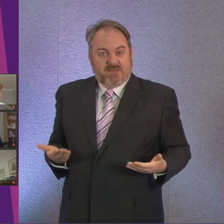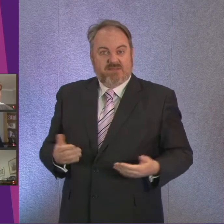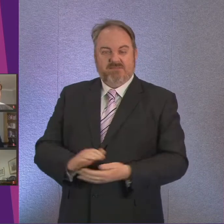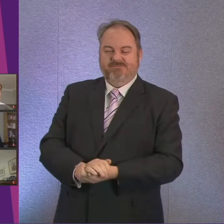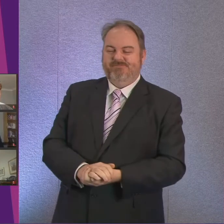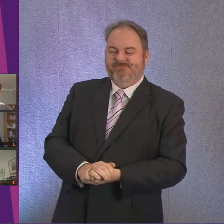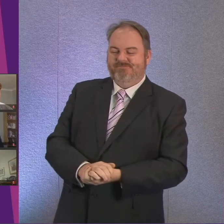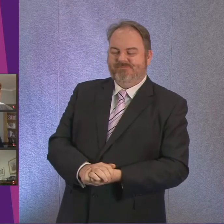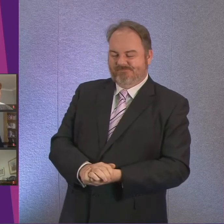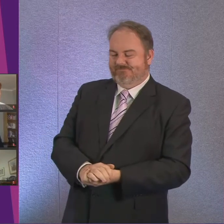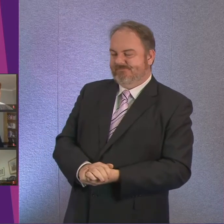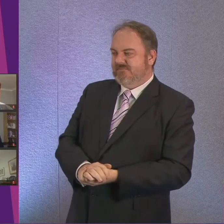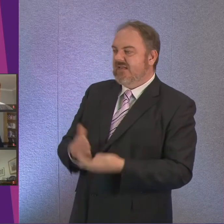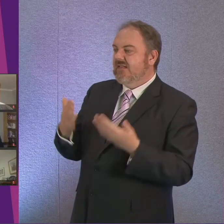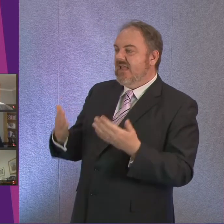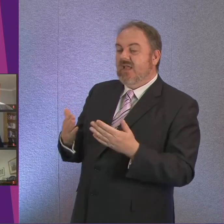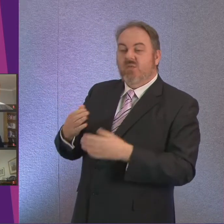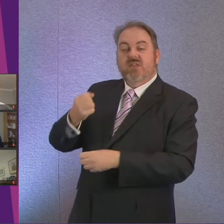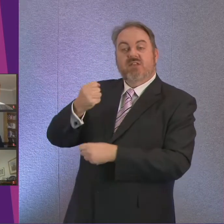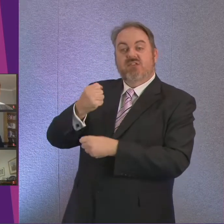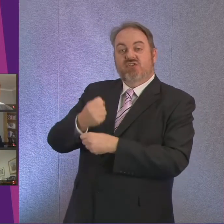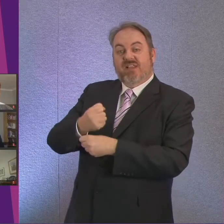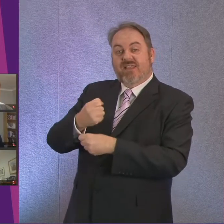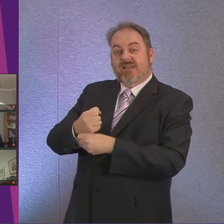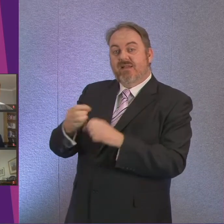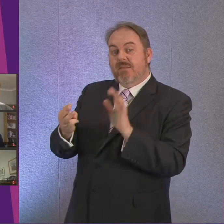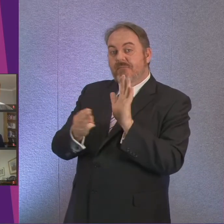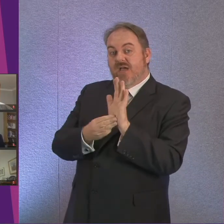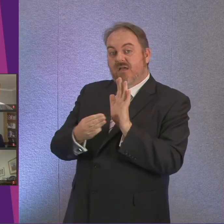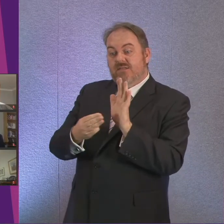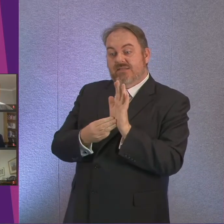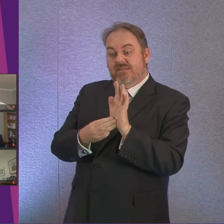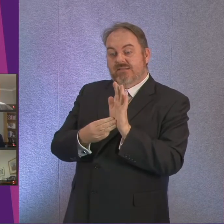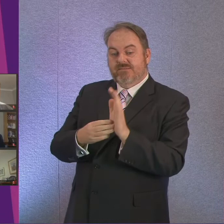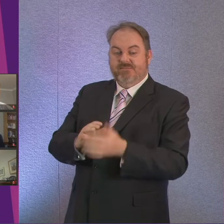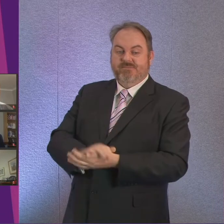Thank you. Gillian Martin to be followed by Jeremy Balfour. Gillian Martin.